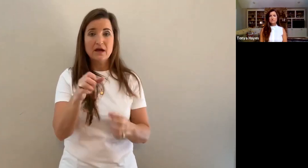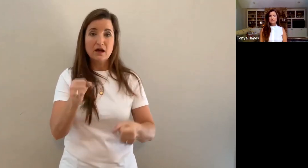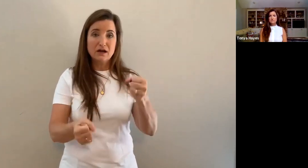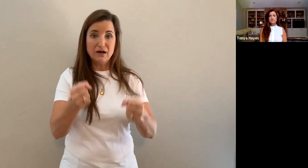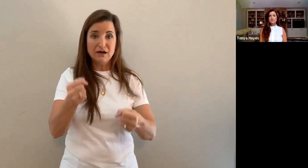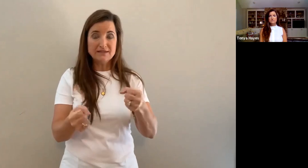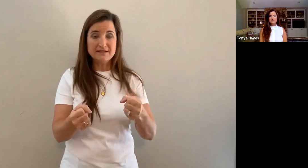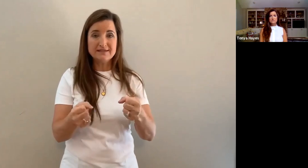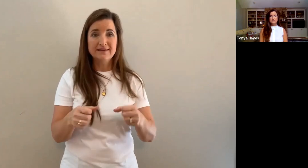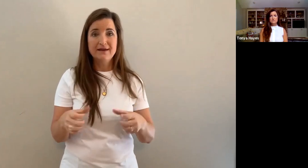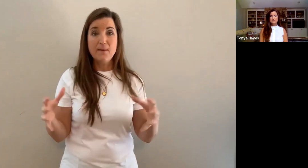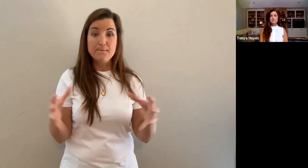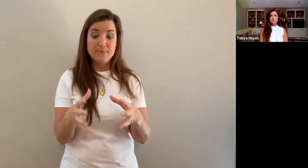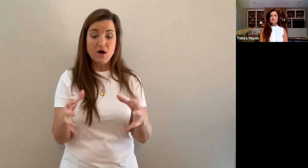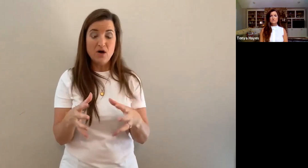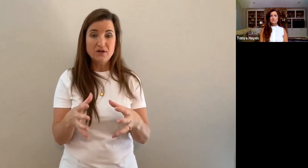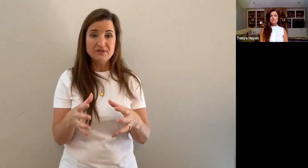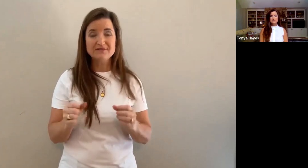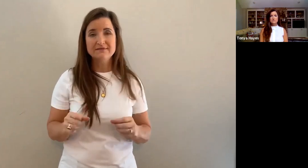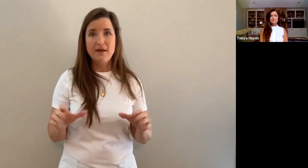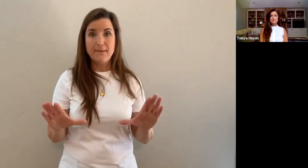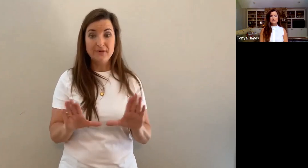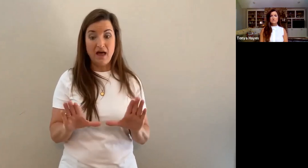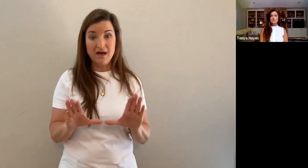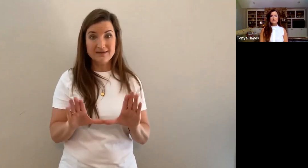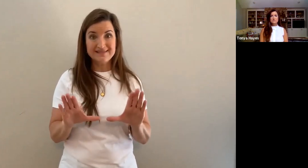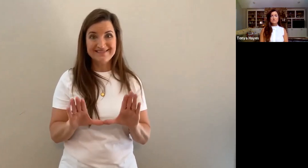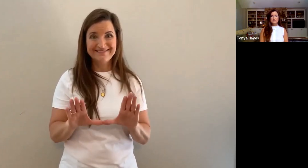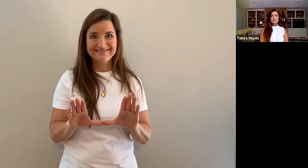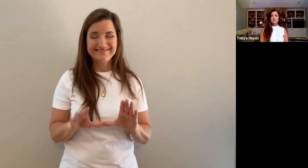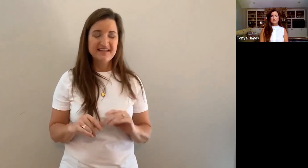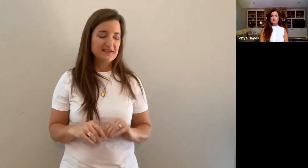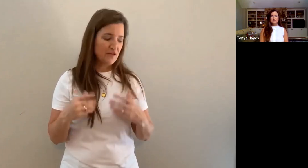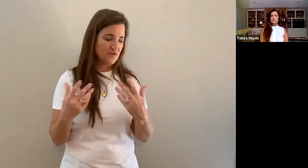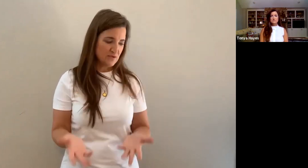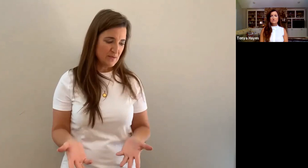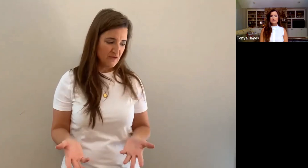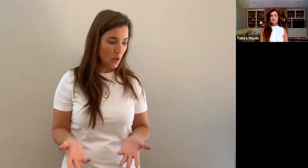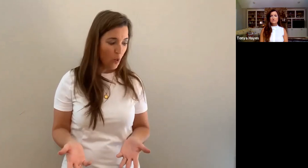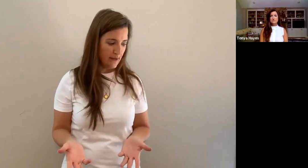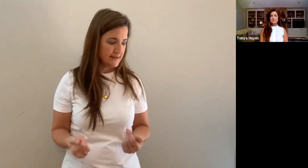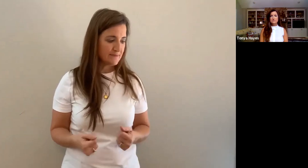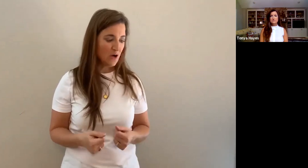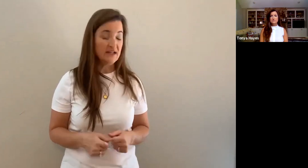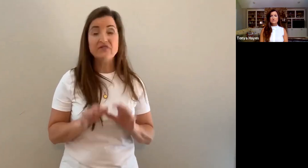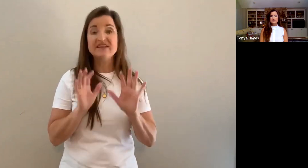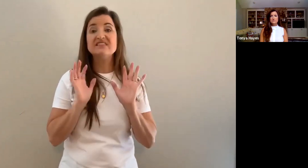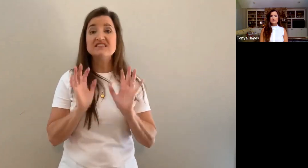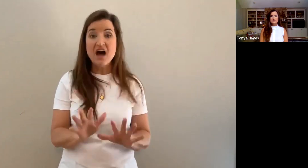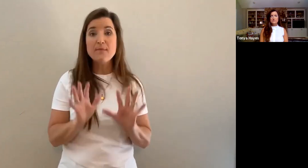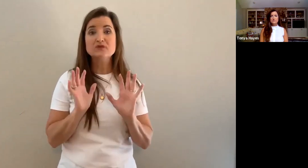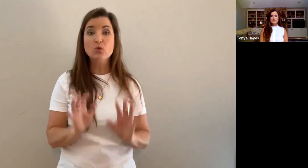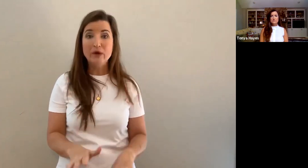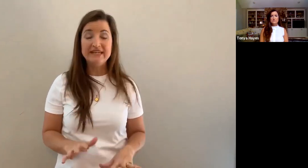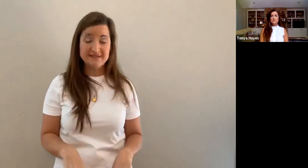books, cars, balls, blocks. So those are some of the toys. All right, so that's